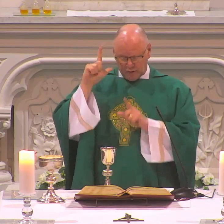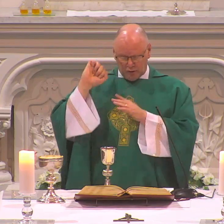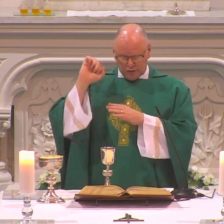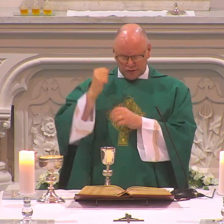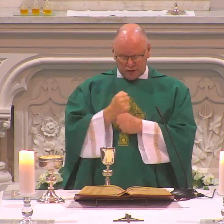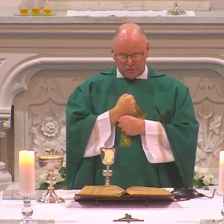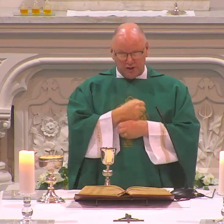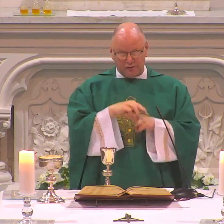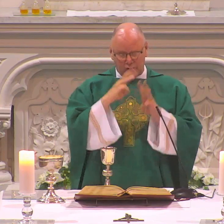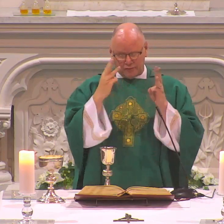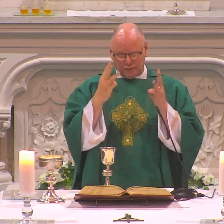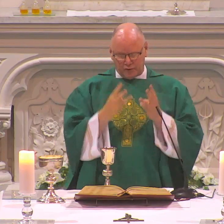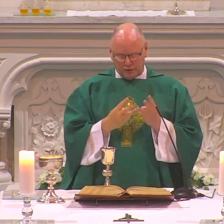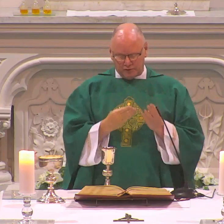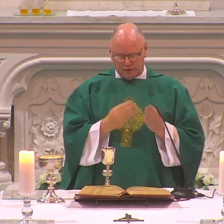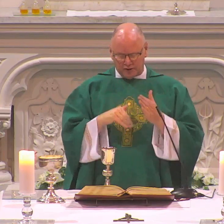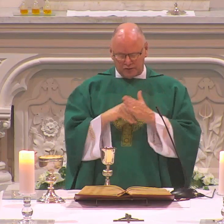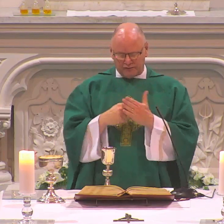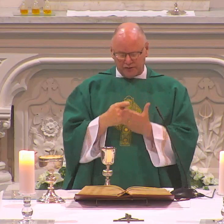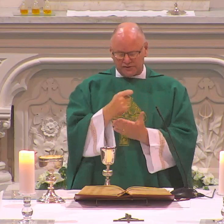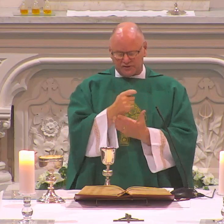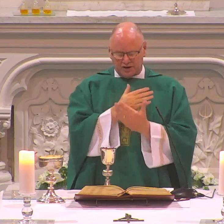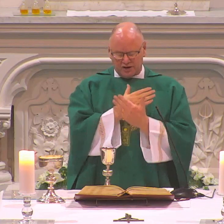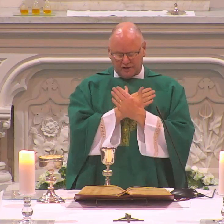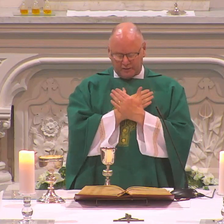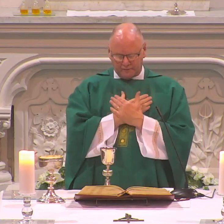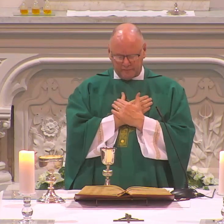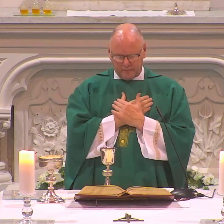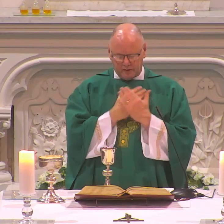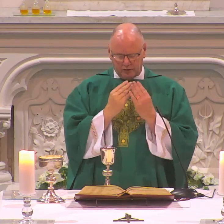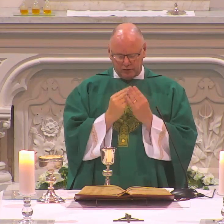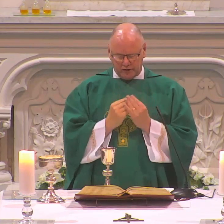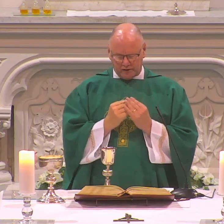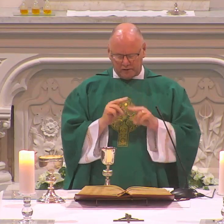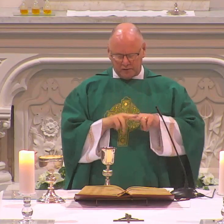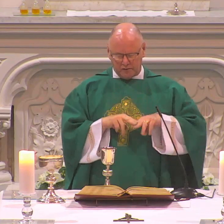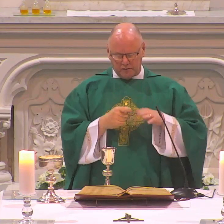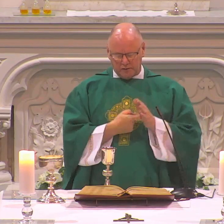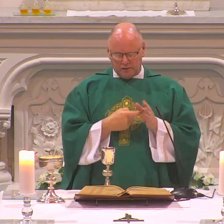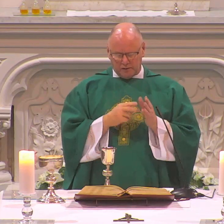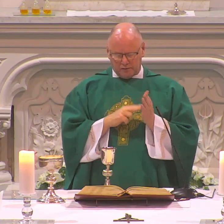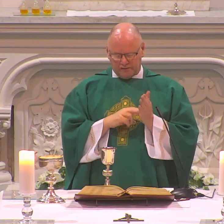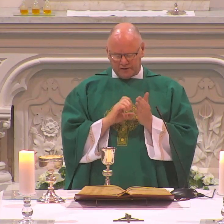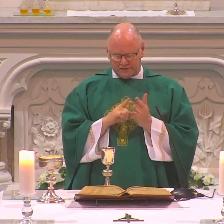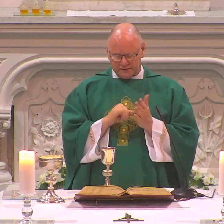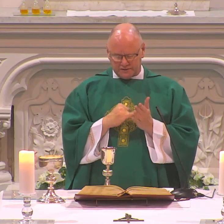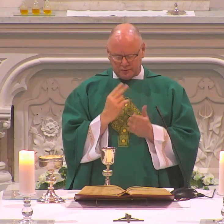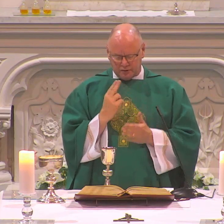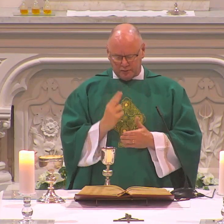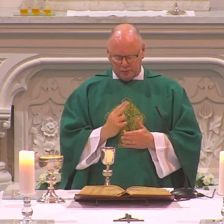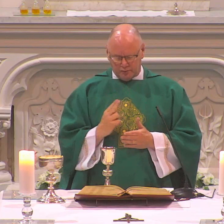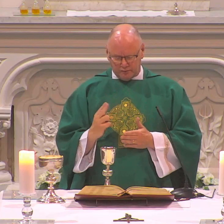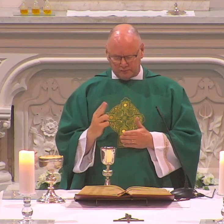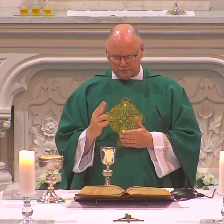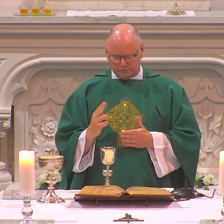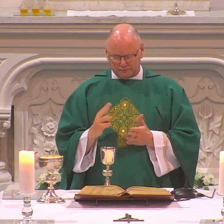Remember, Lord, your church spread throughout the world, and bring her to the fullness of charity, together with Francis, our